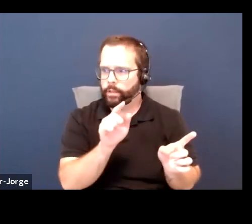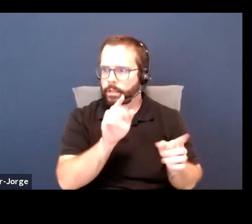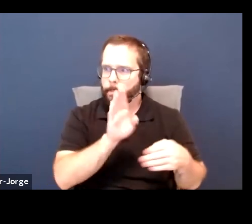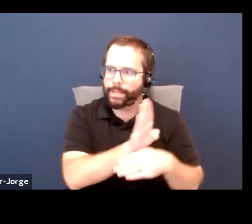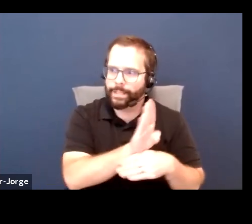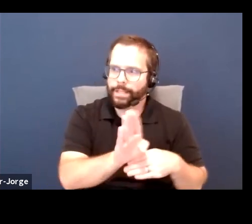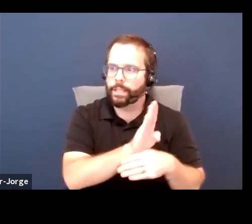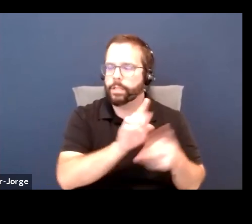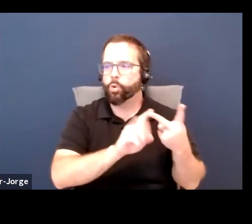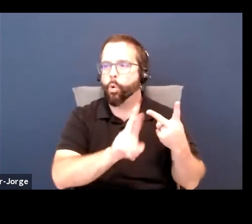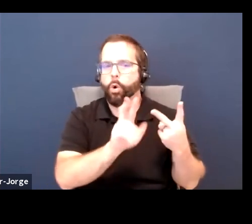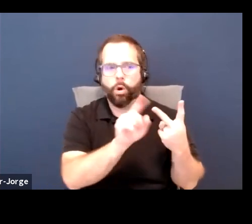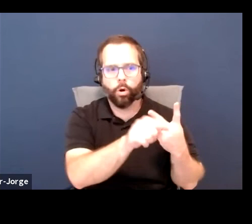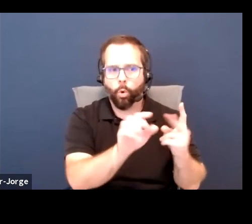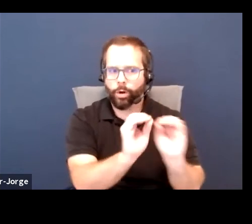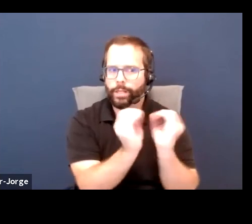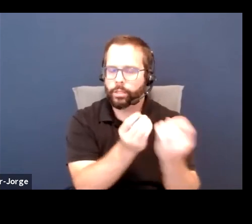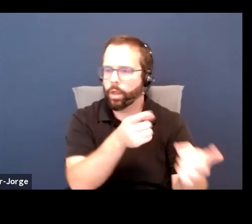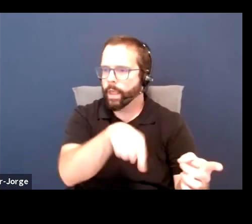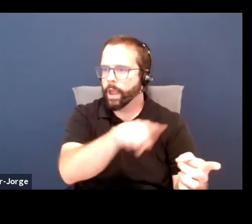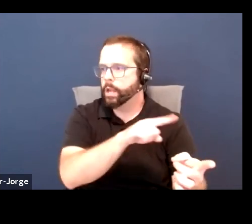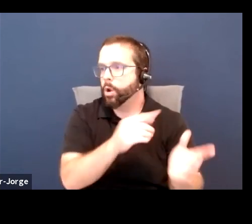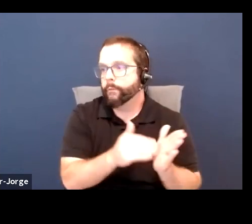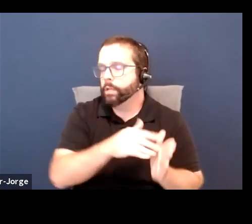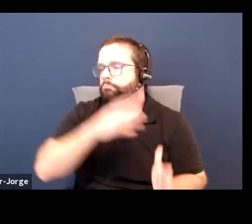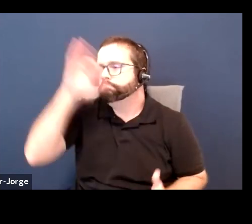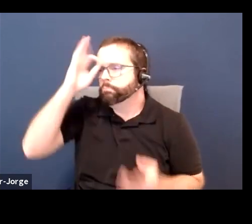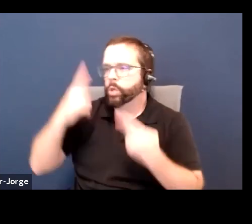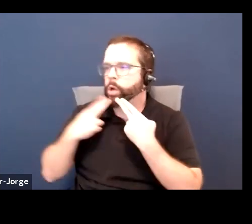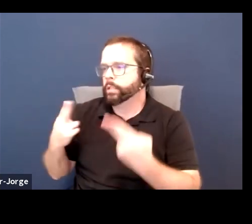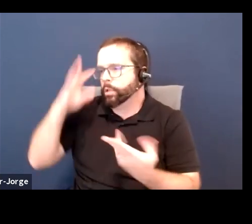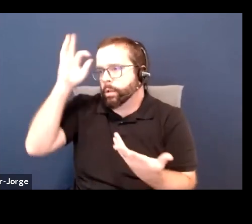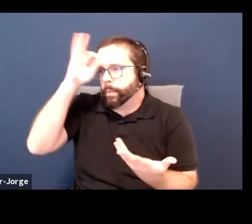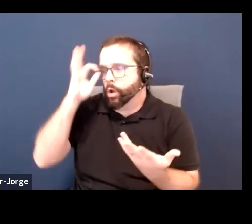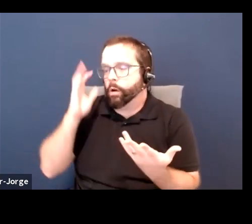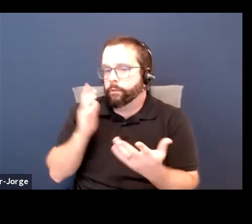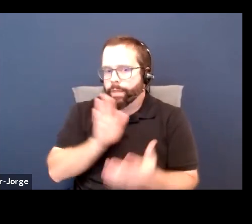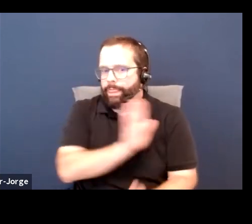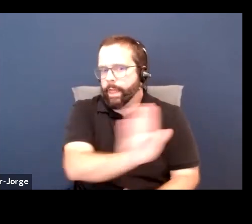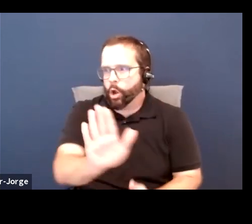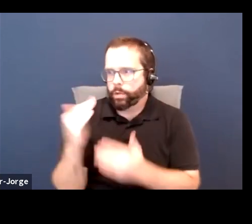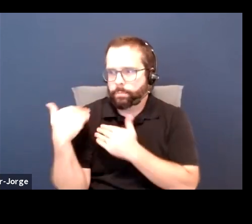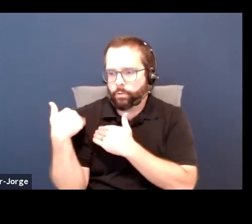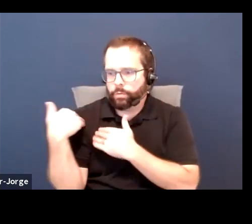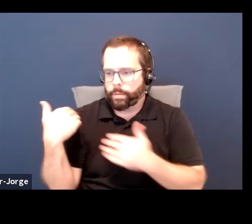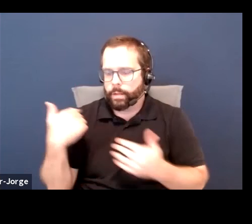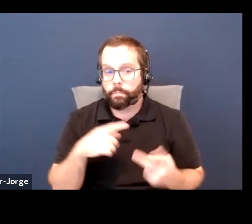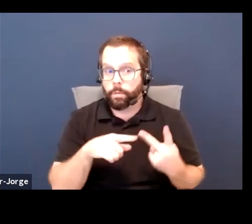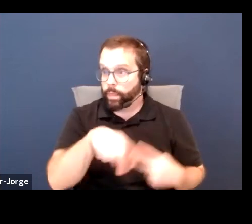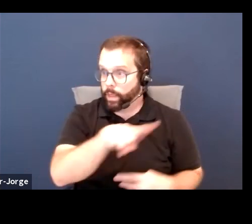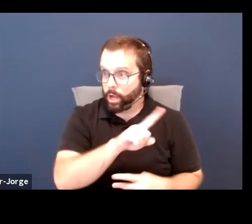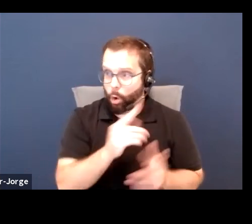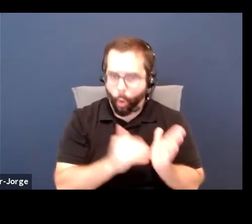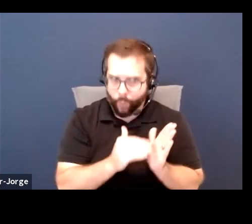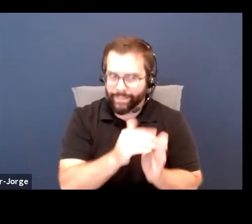their responsibilities, but oftentimes we find there is a desire to increase their